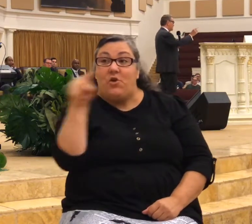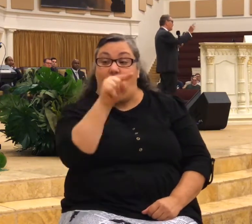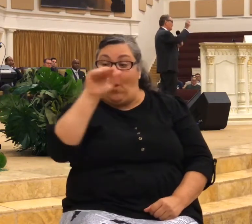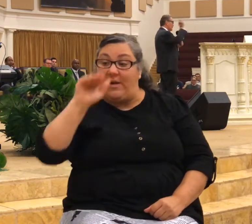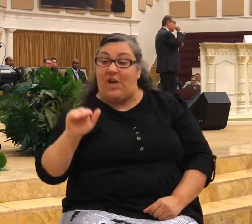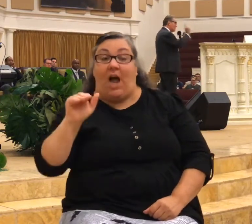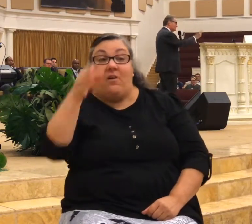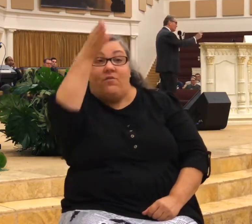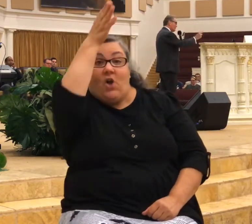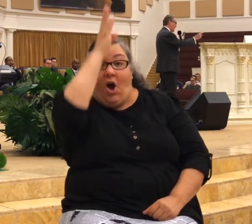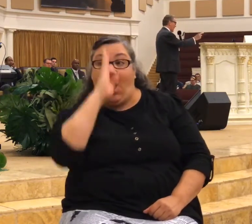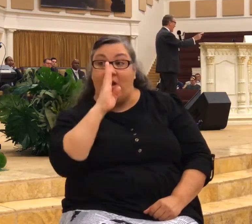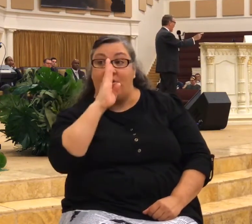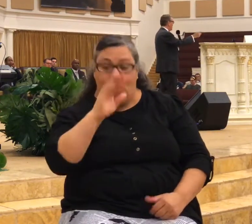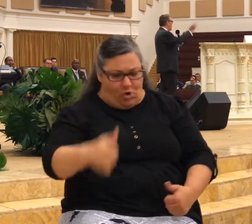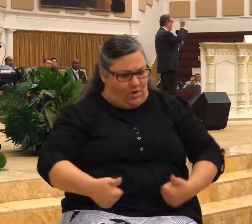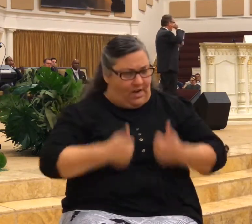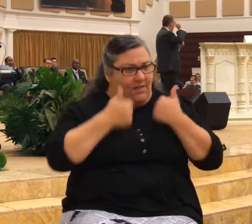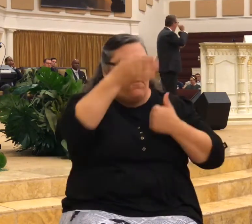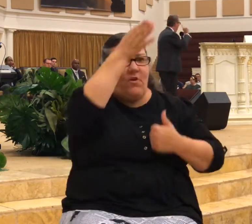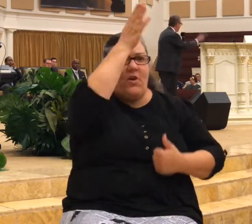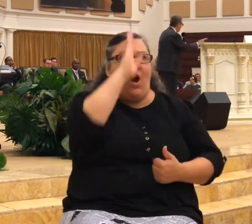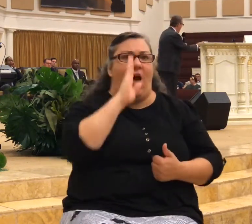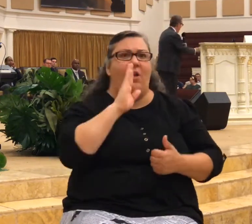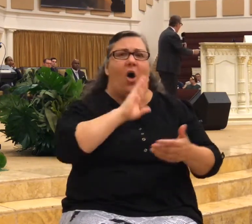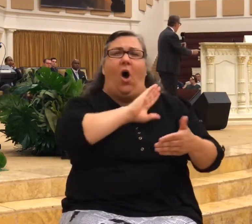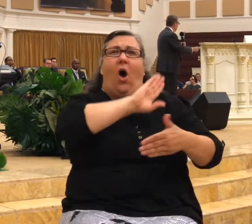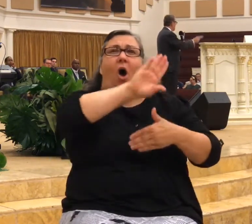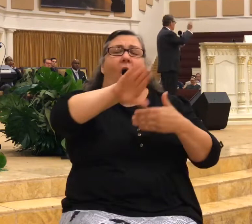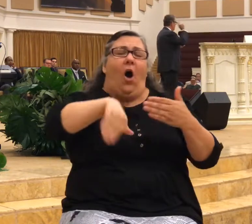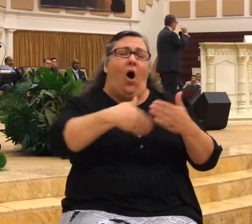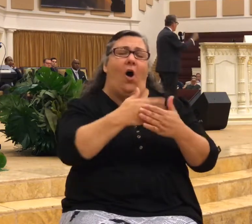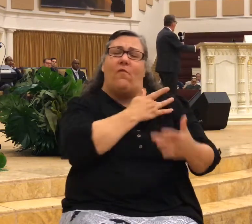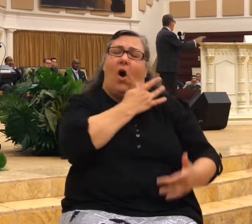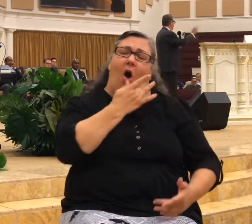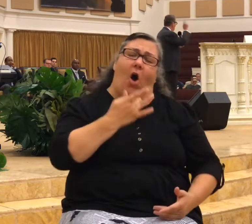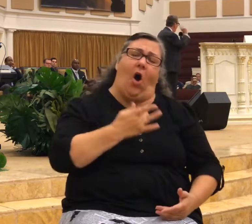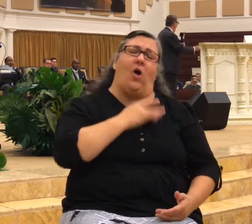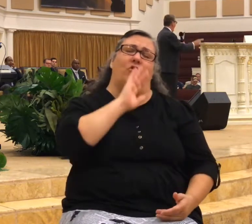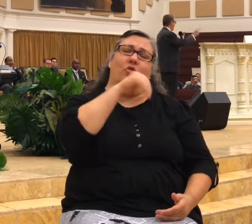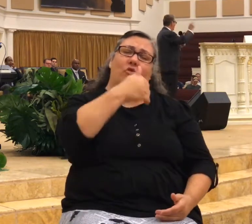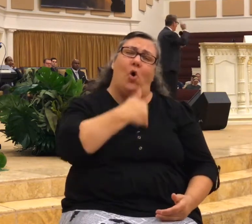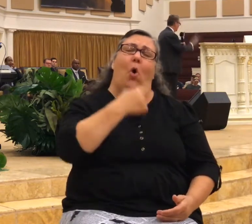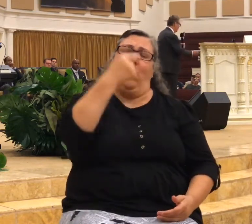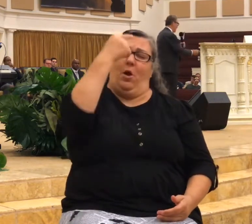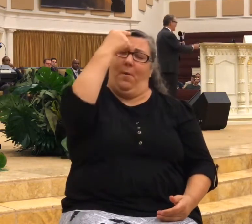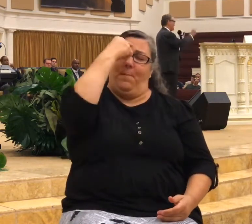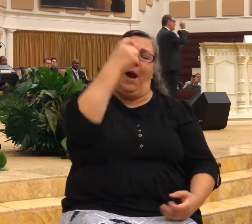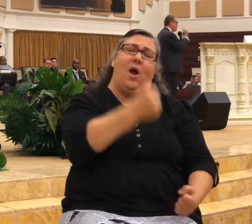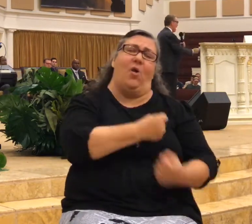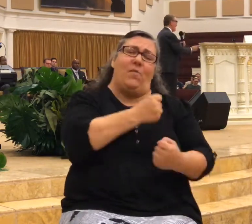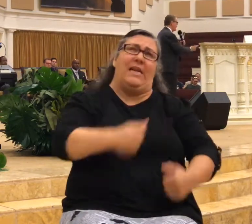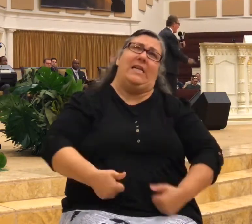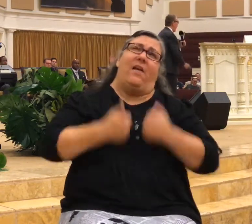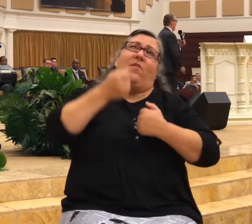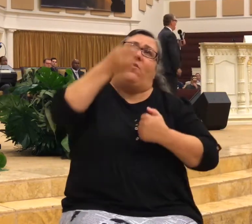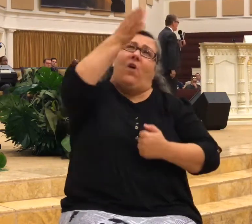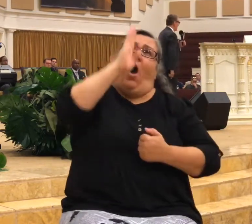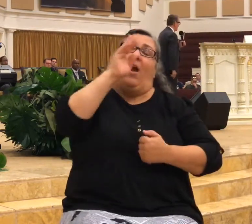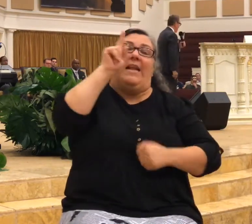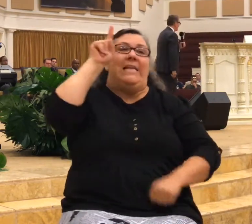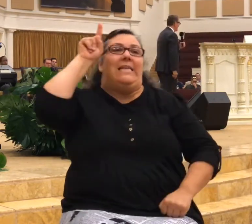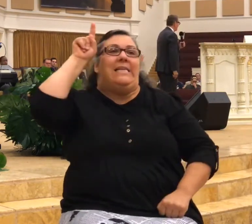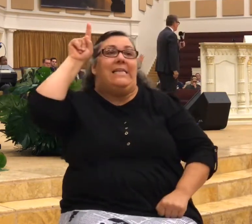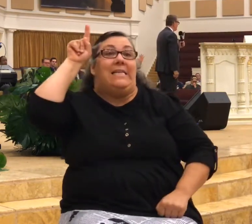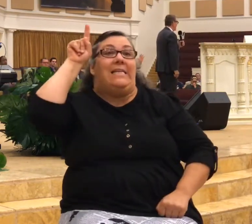God, living for God with all of your heart, your soul, your mind, your strength, my God